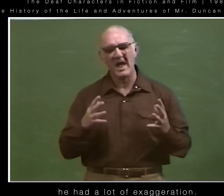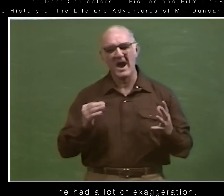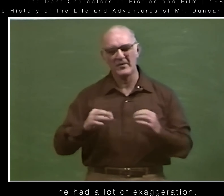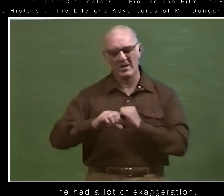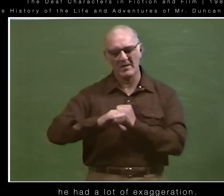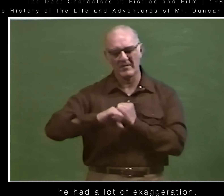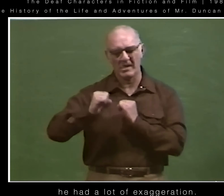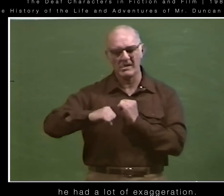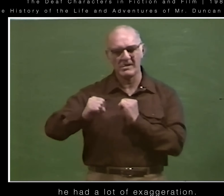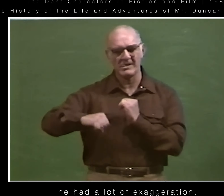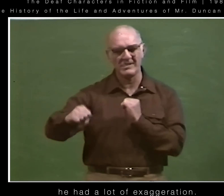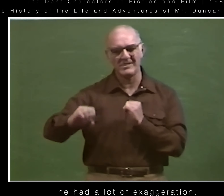lot of